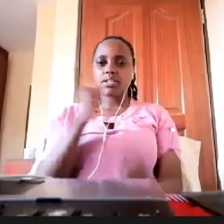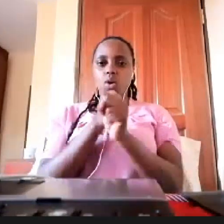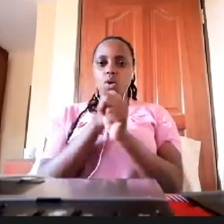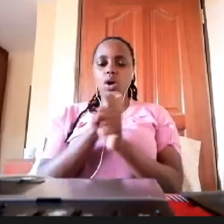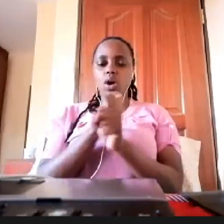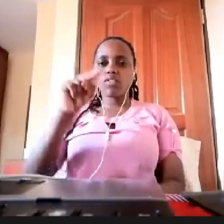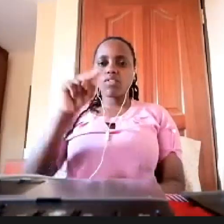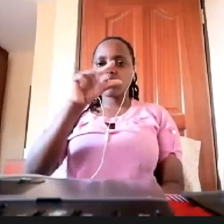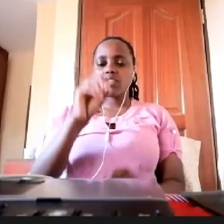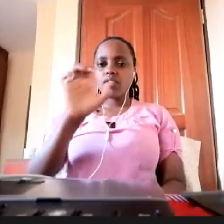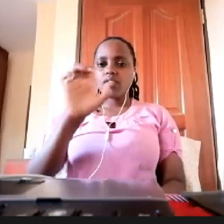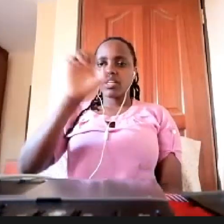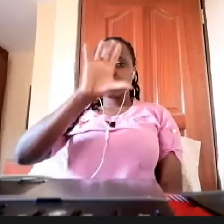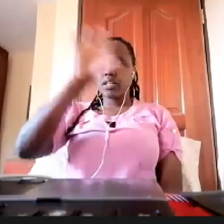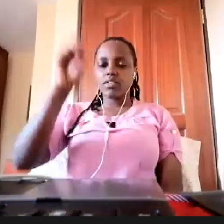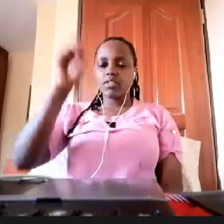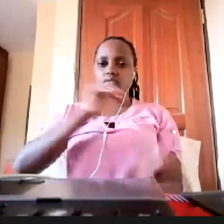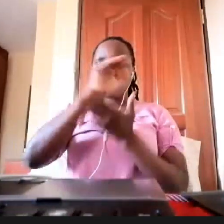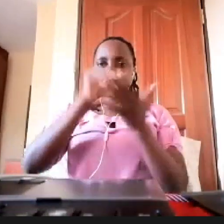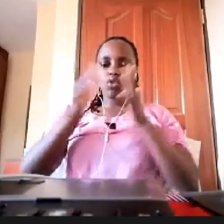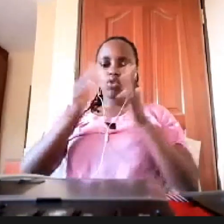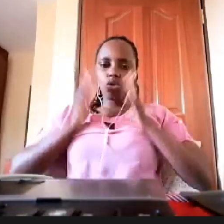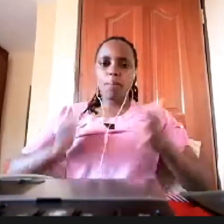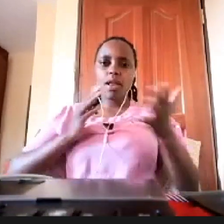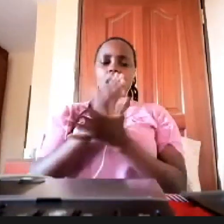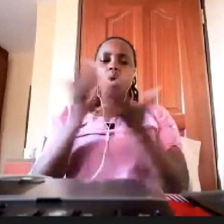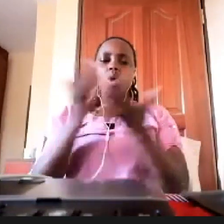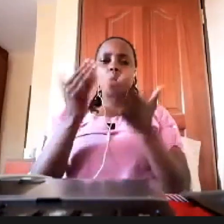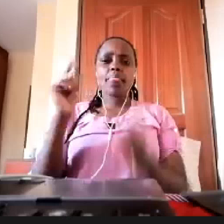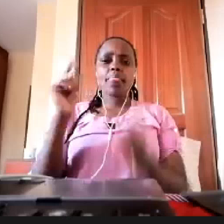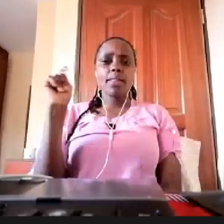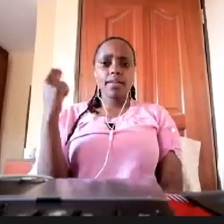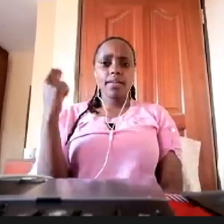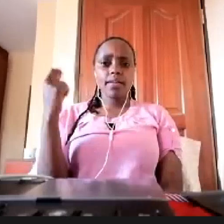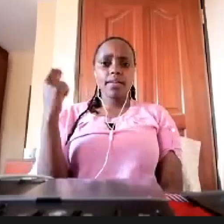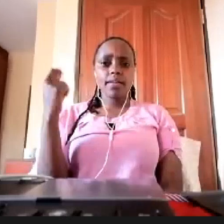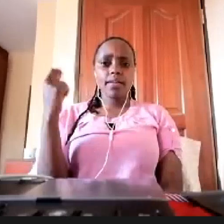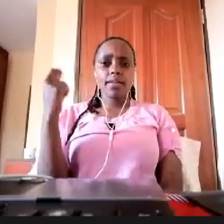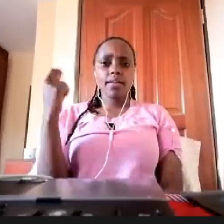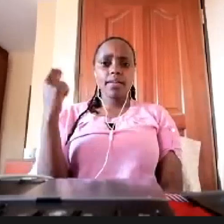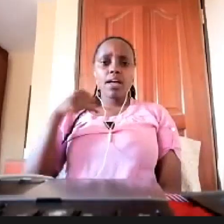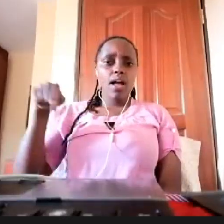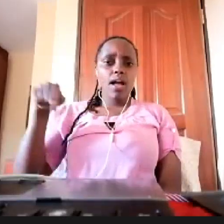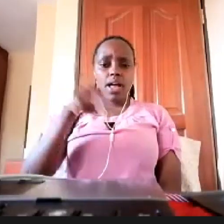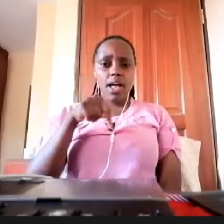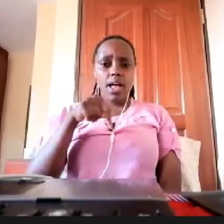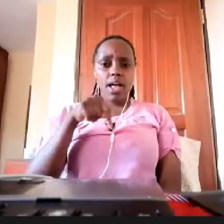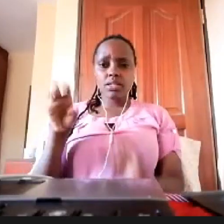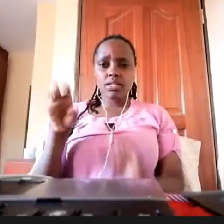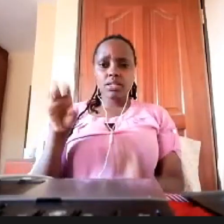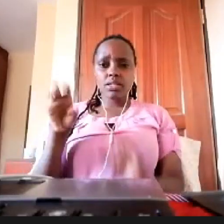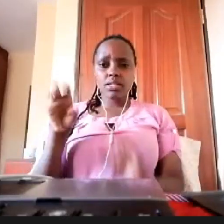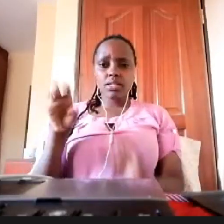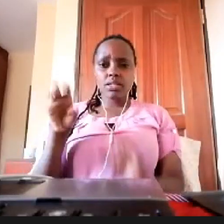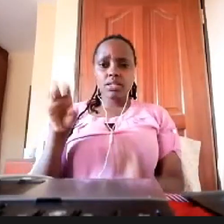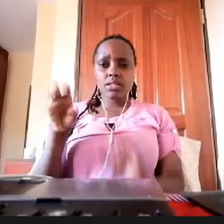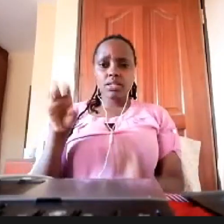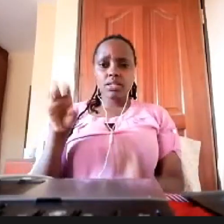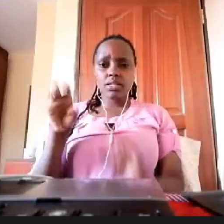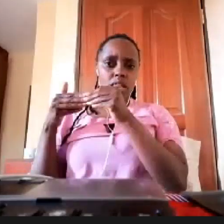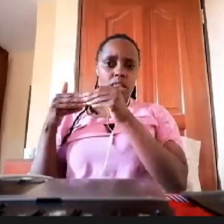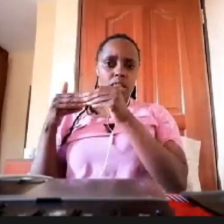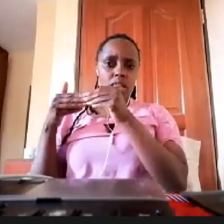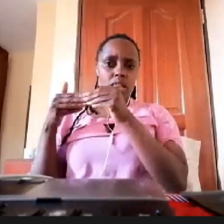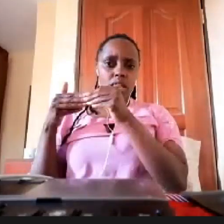NGO called the East African Center for Human Rights based in Kenya. And we were the organization that was spearheading